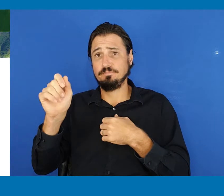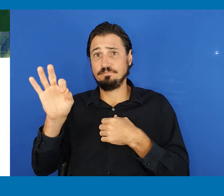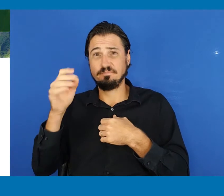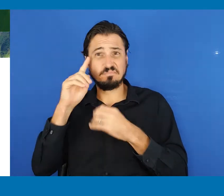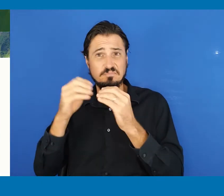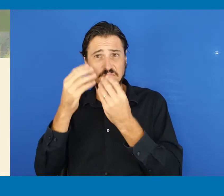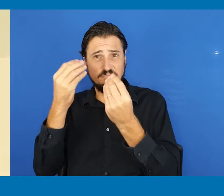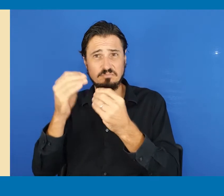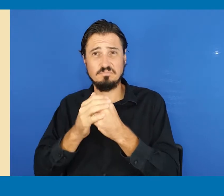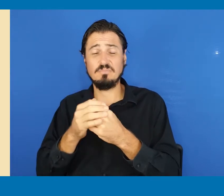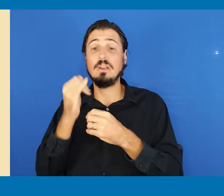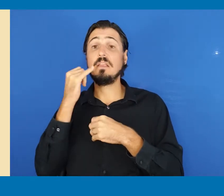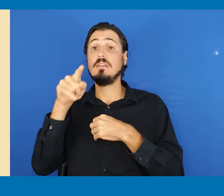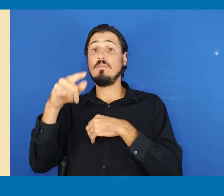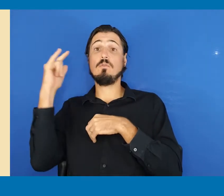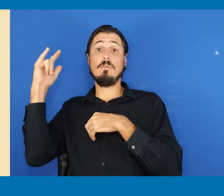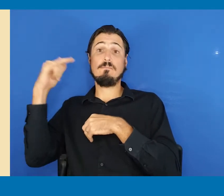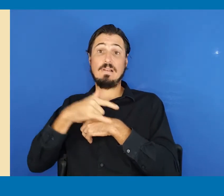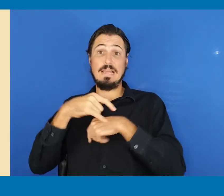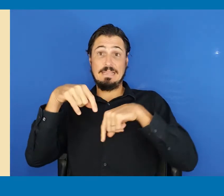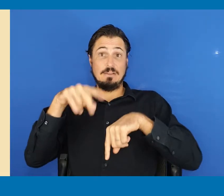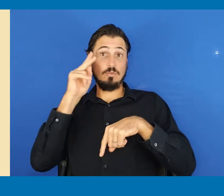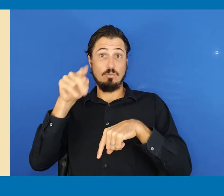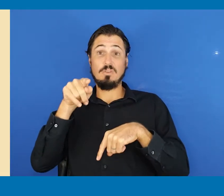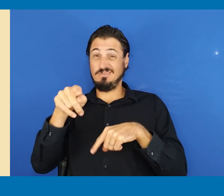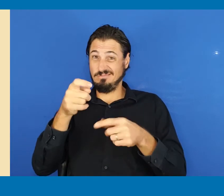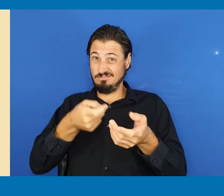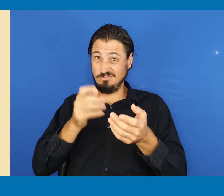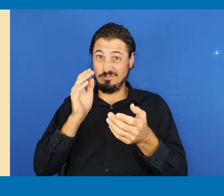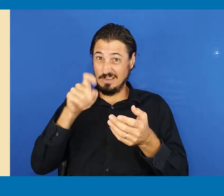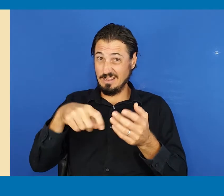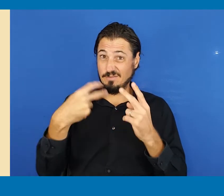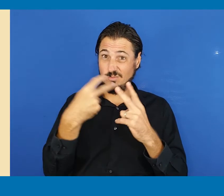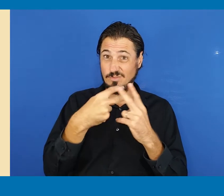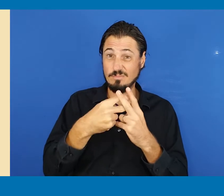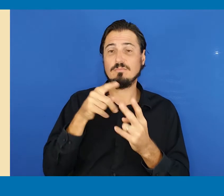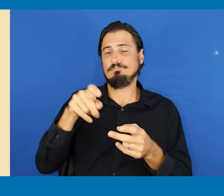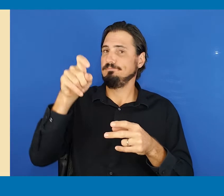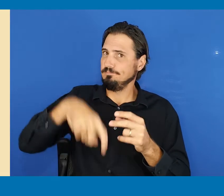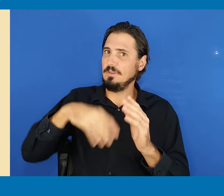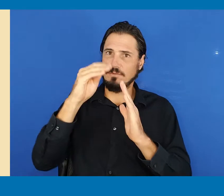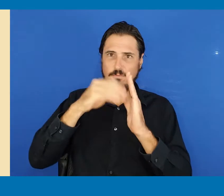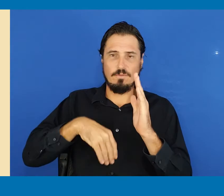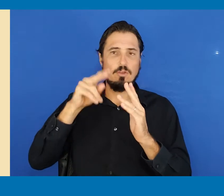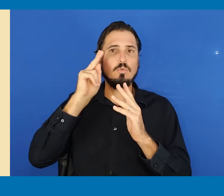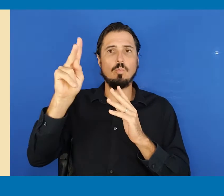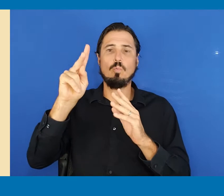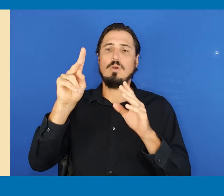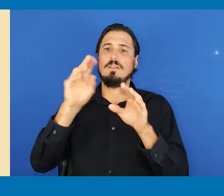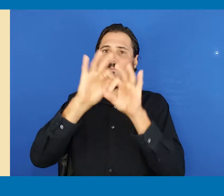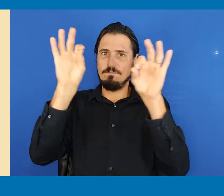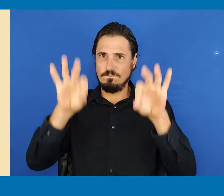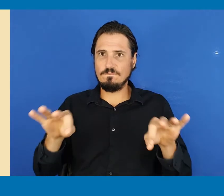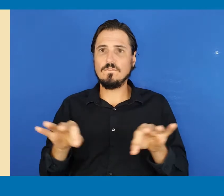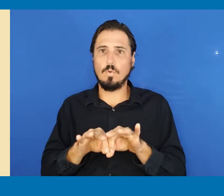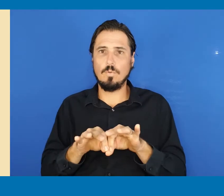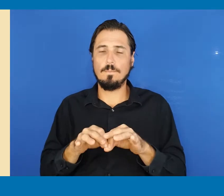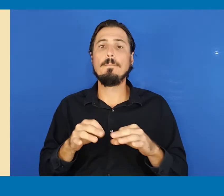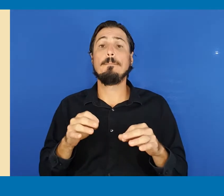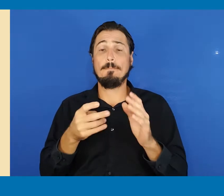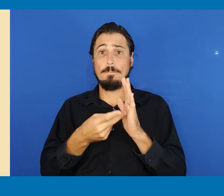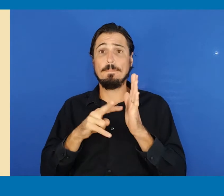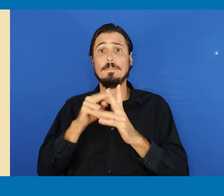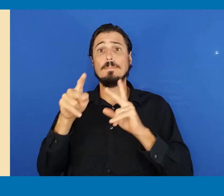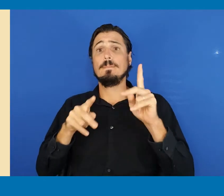www.kauai.gov/COVID-19. If you are flying into Kauai and will be subject to quarantine, you must complete a Kauai arrival